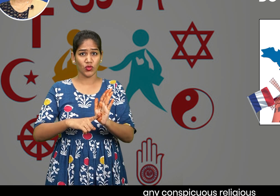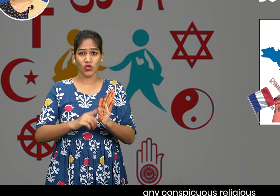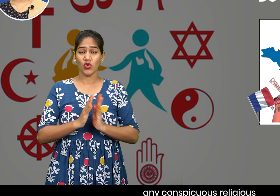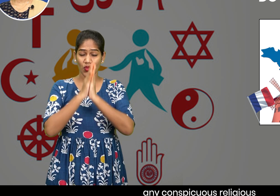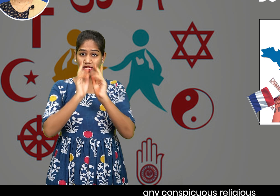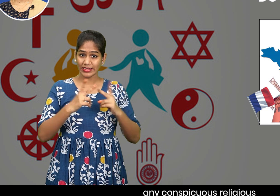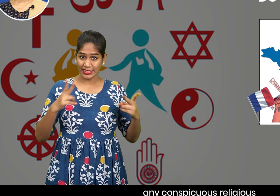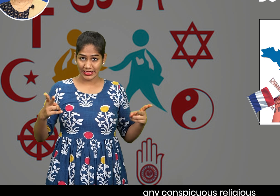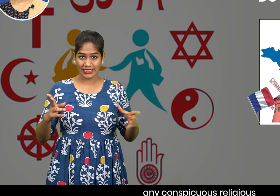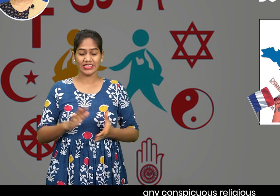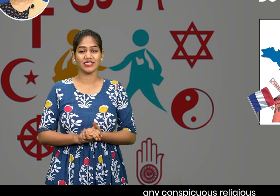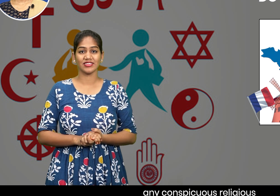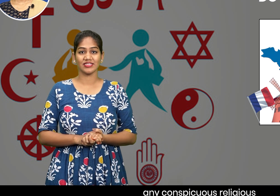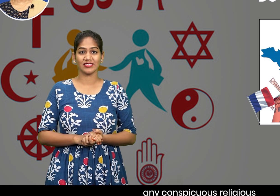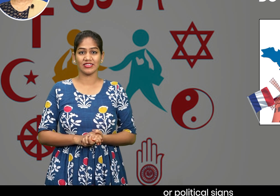religious